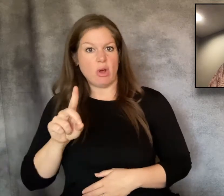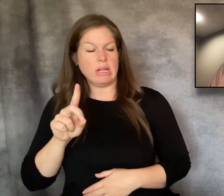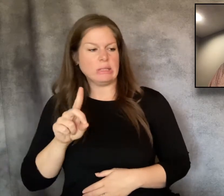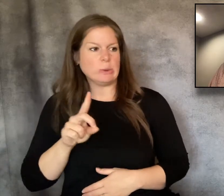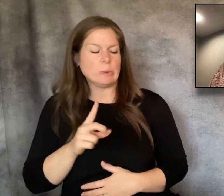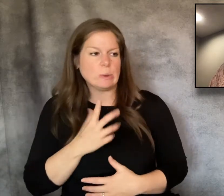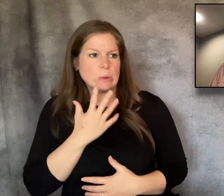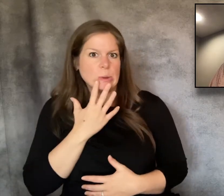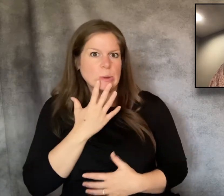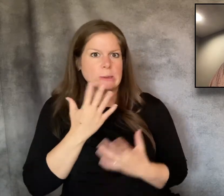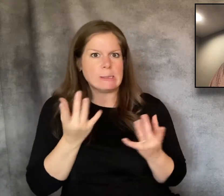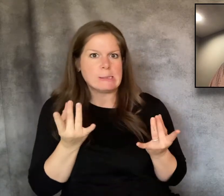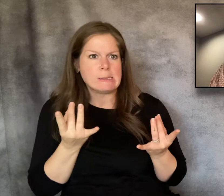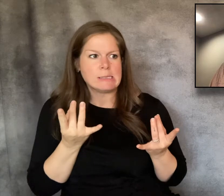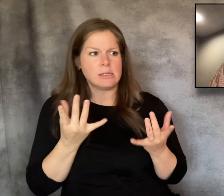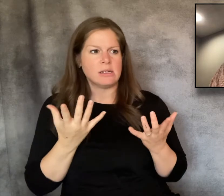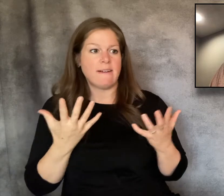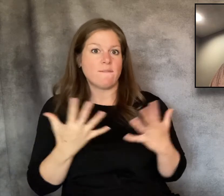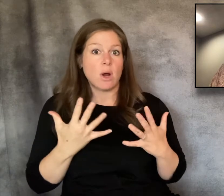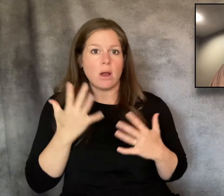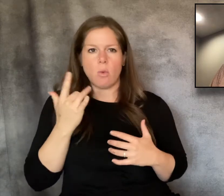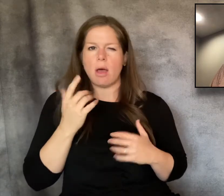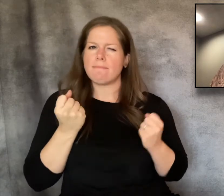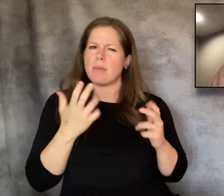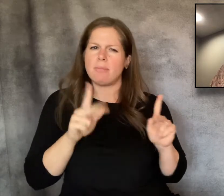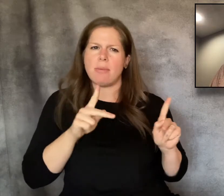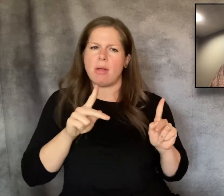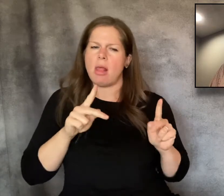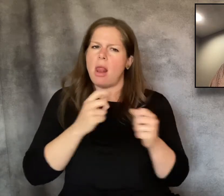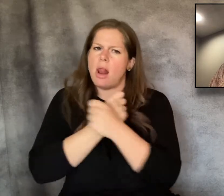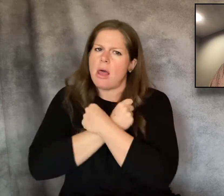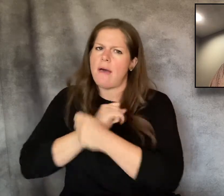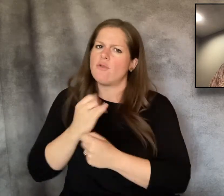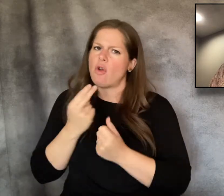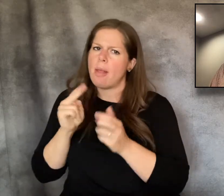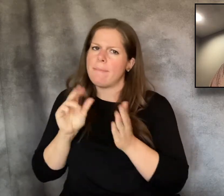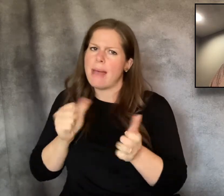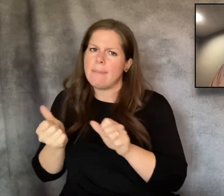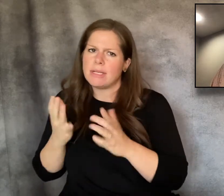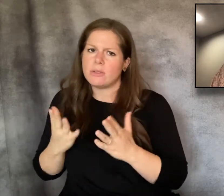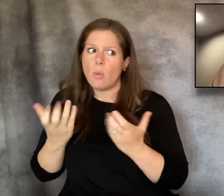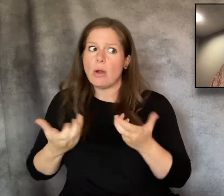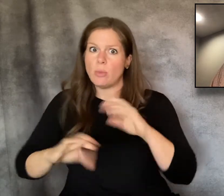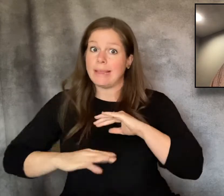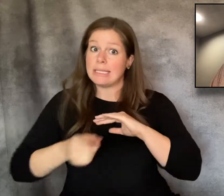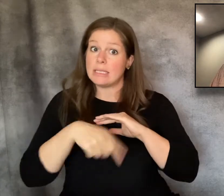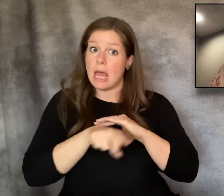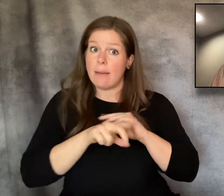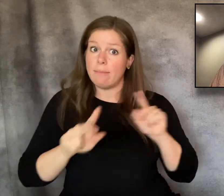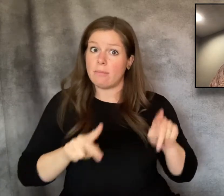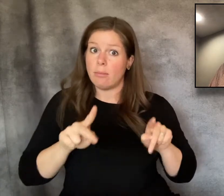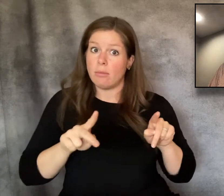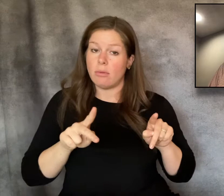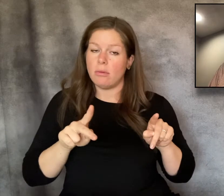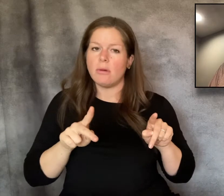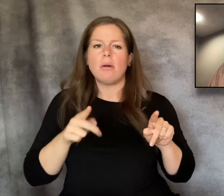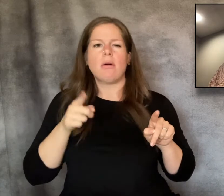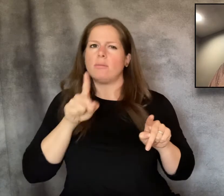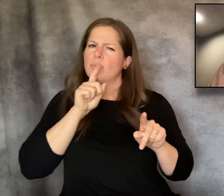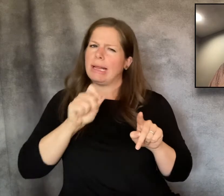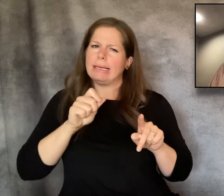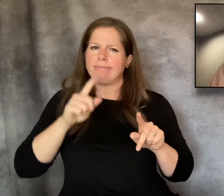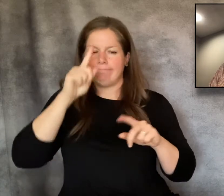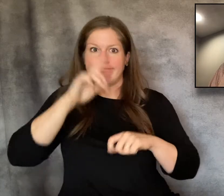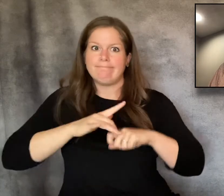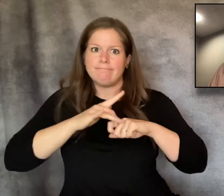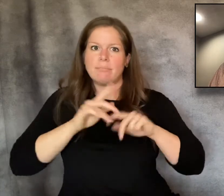us can relate to that in some way, shape, or form. We are to please God and God alone, but we get so distracted by what people might think of us,